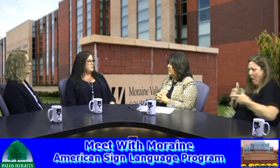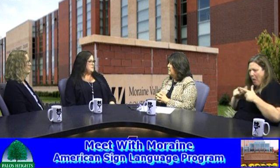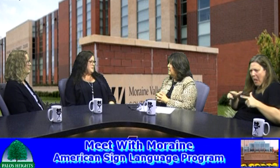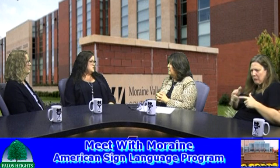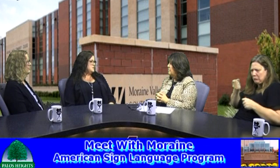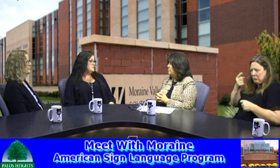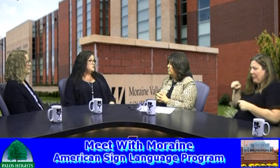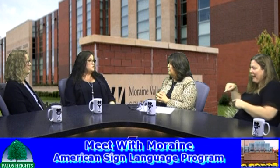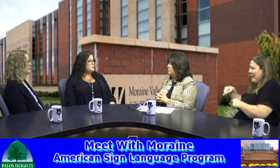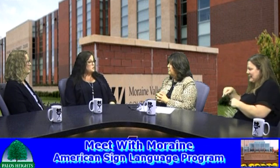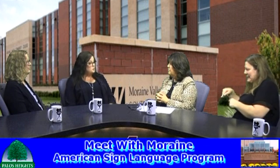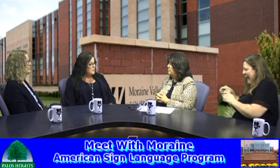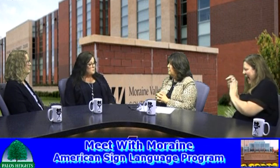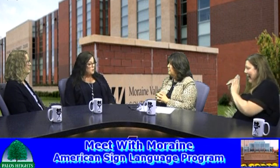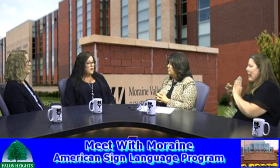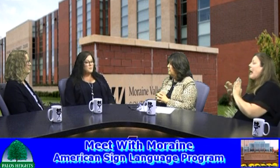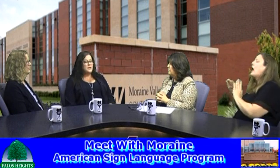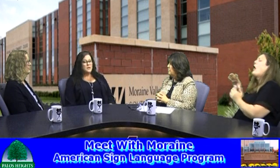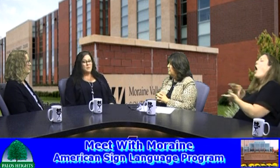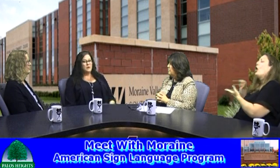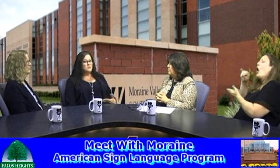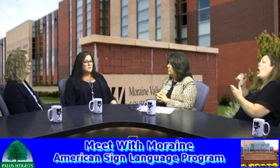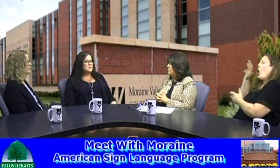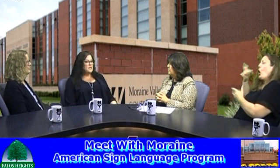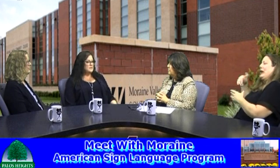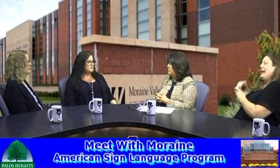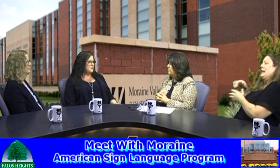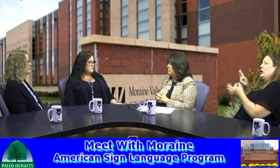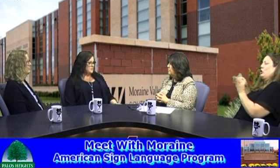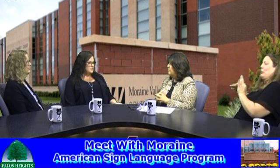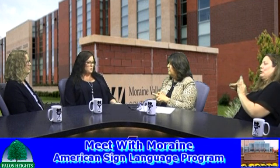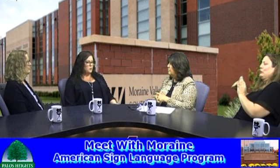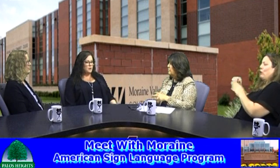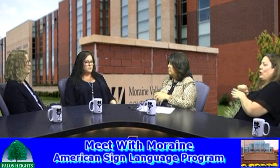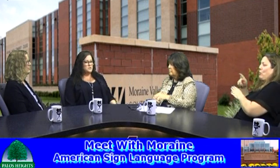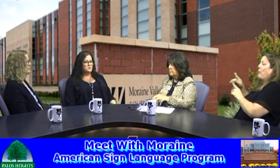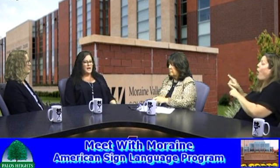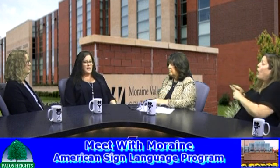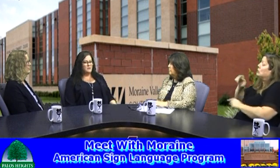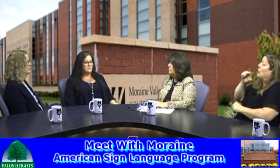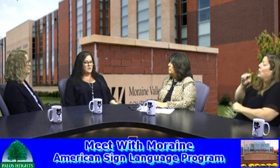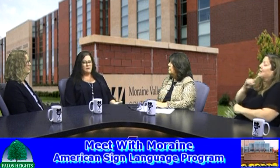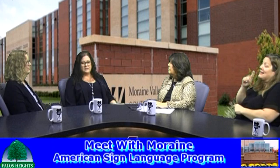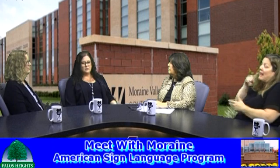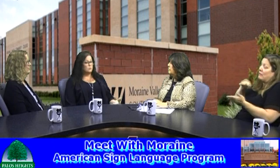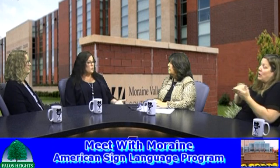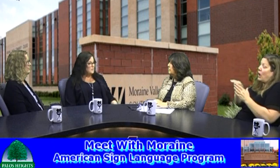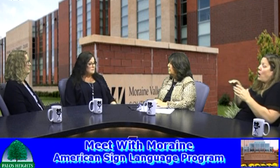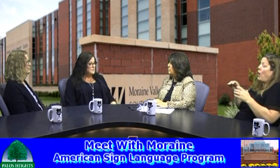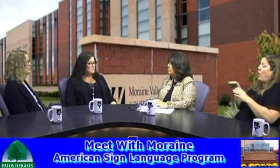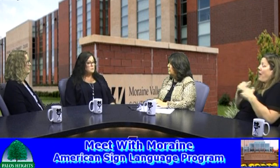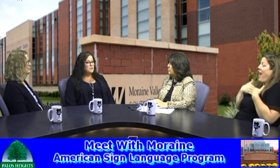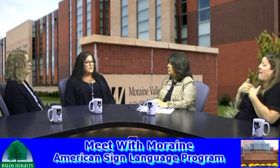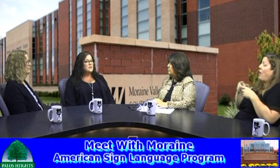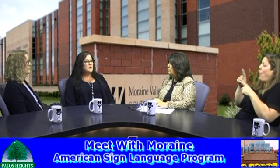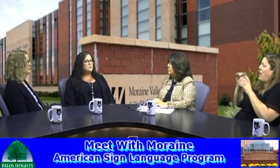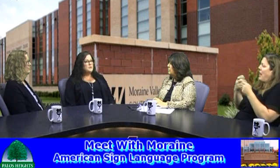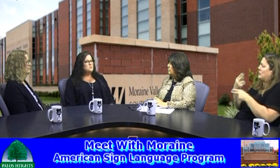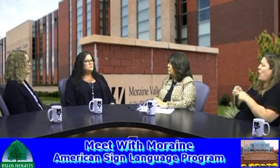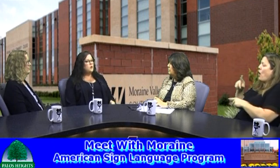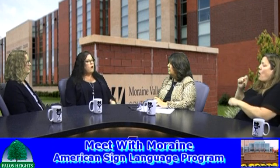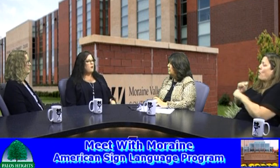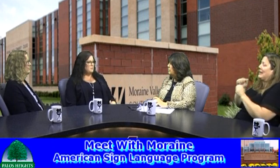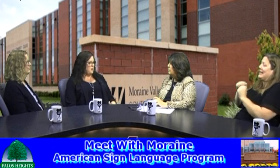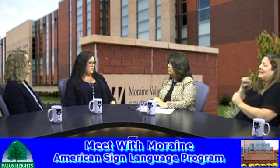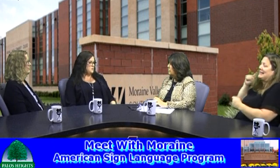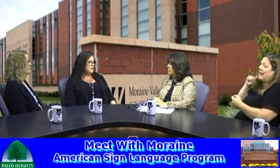in the early stages in the interpreter training program. But also in the ASL Deaf Studies program, we do have a class called Working in the Deaf Community, where we